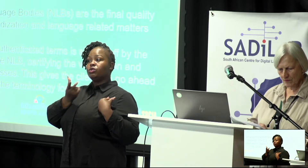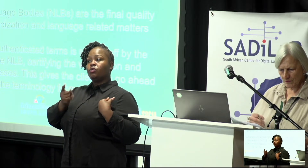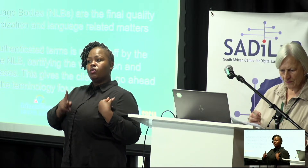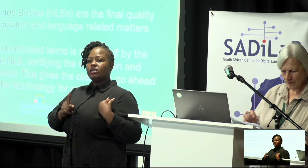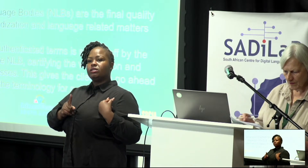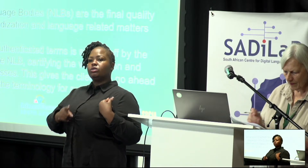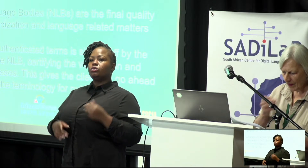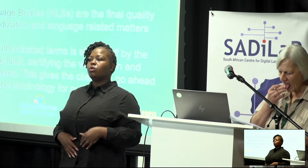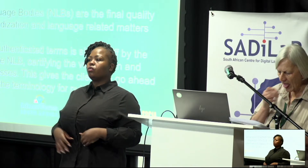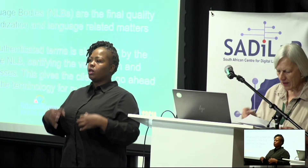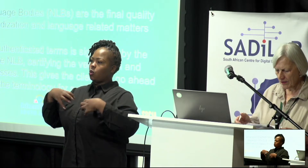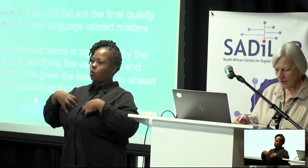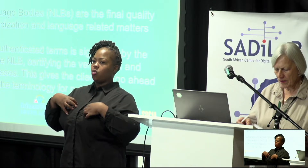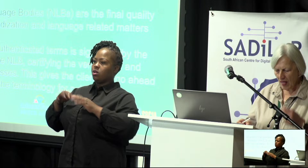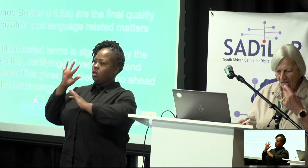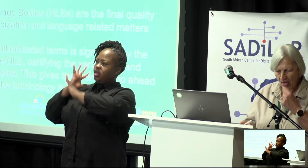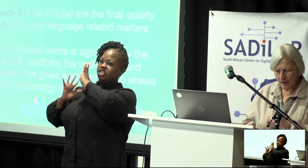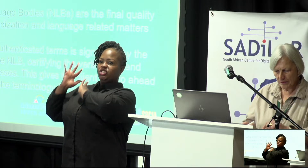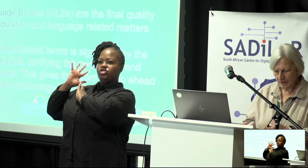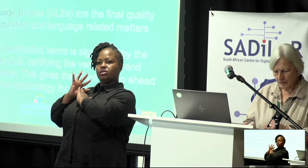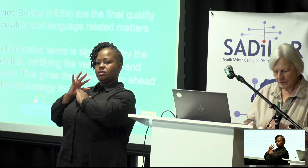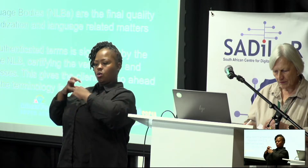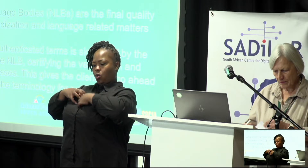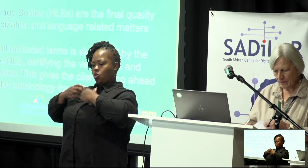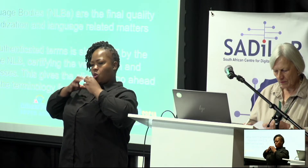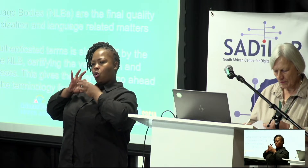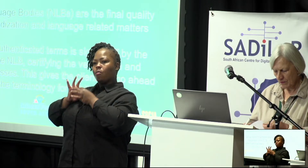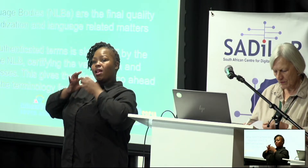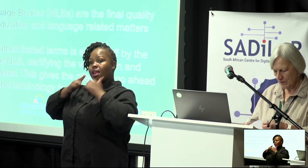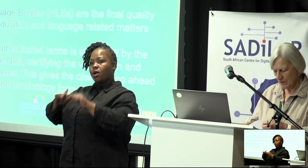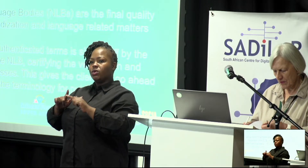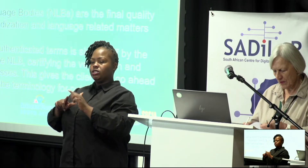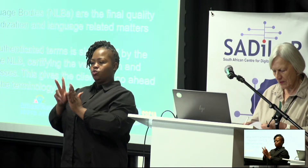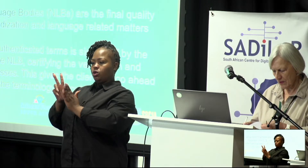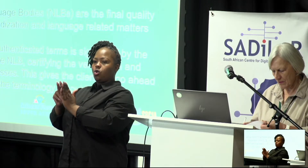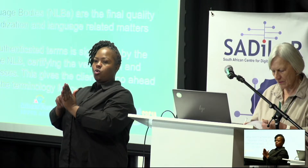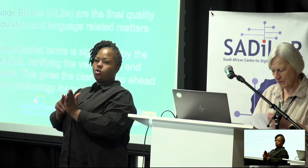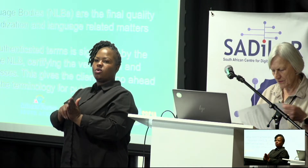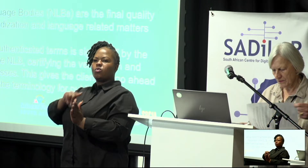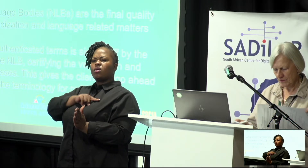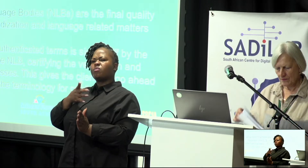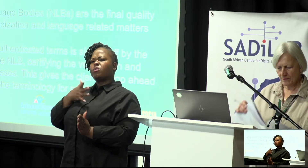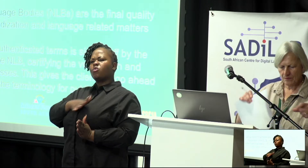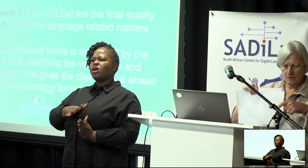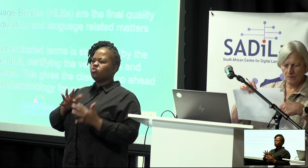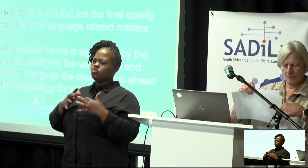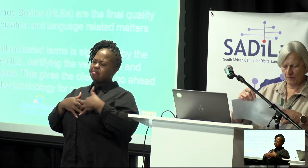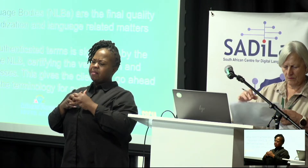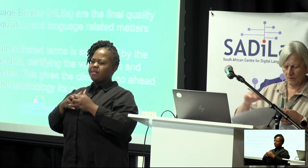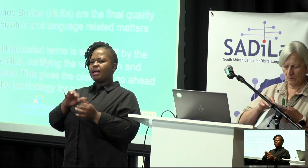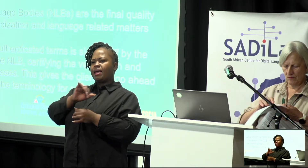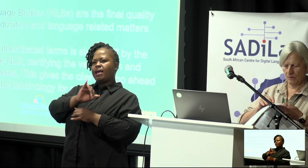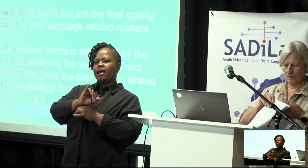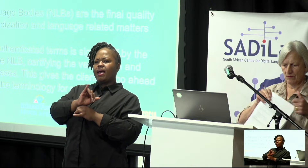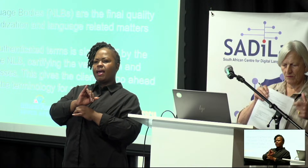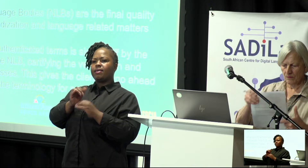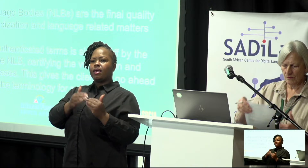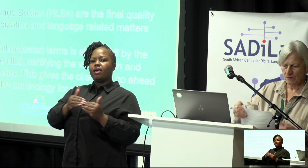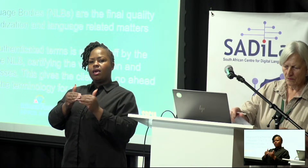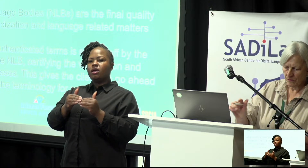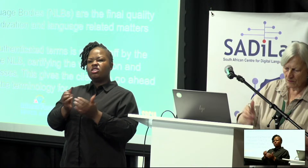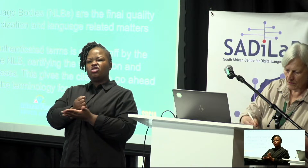their indigenous languages because we're trying to establish an IK registration system whereby